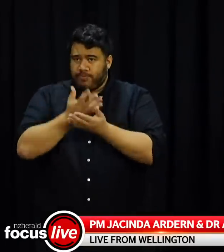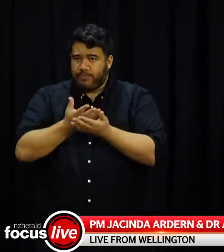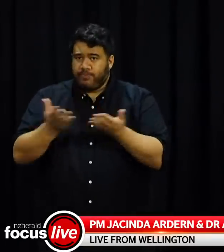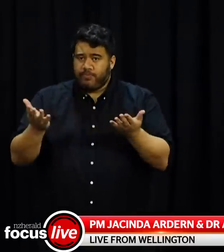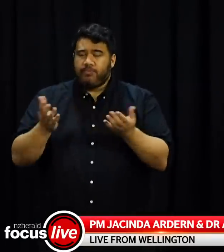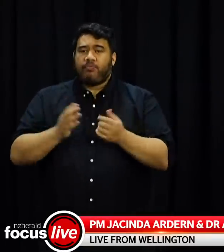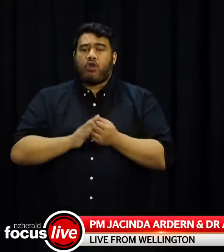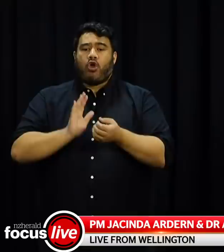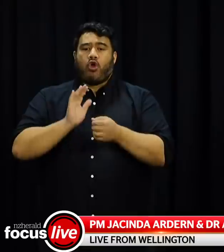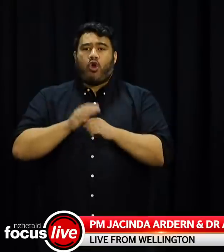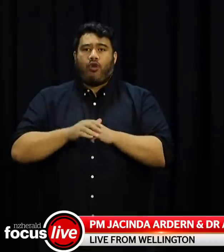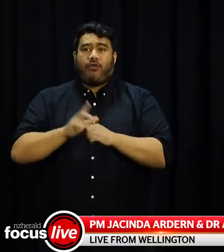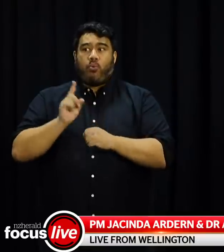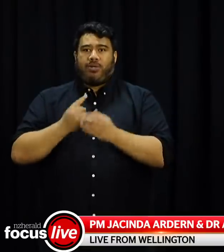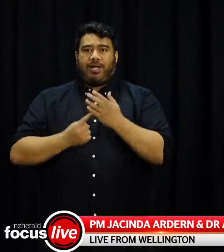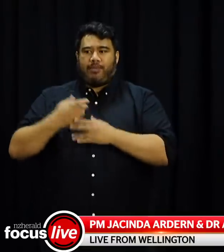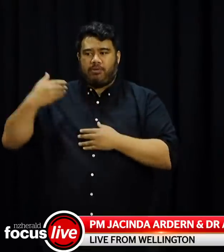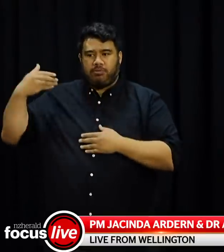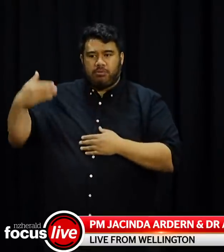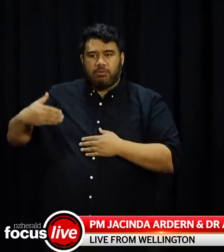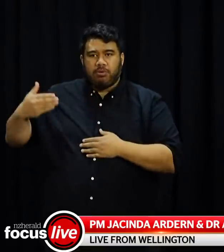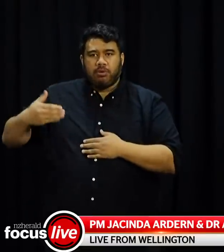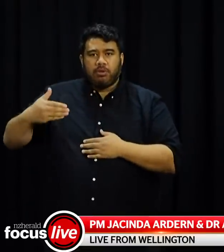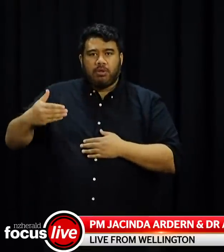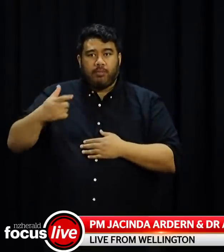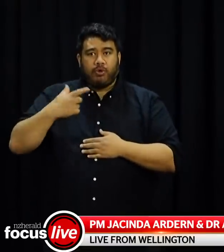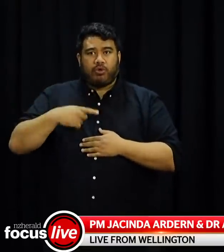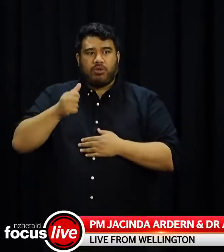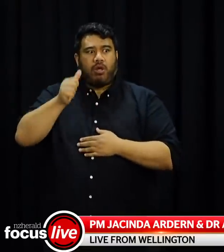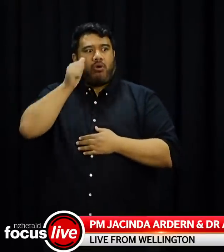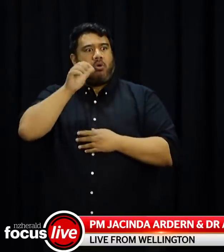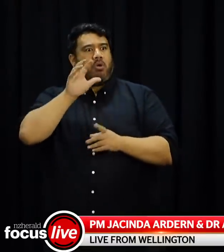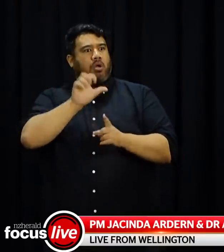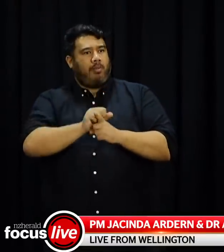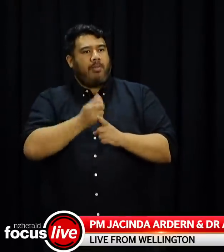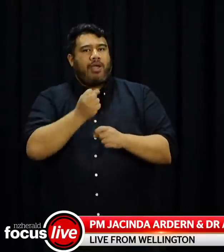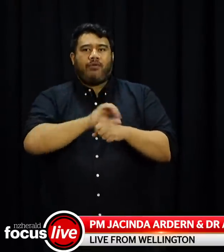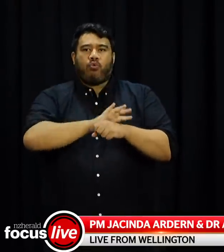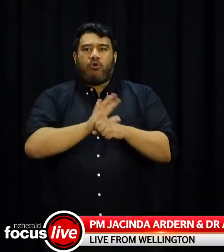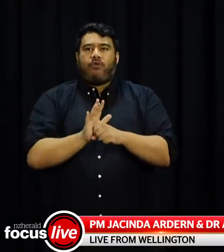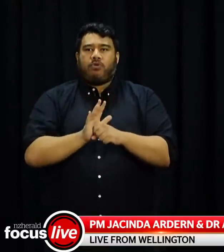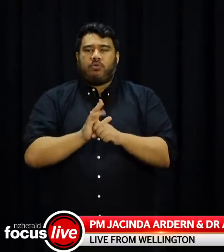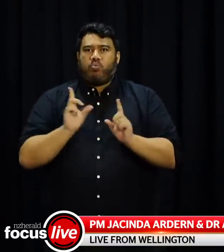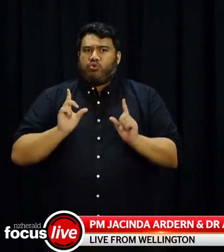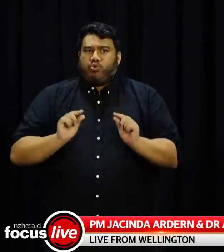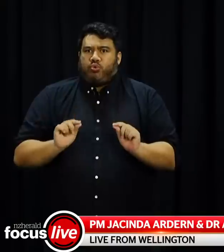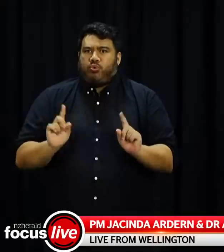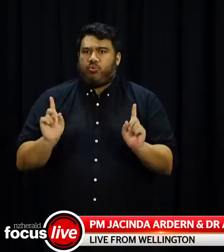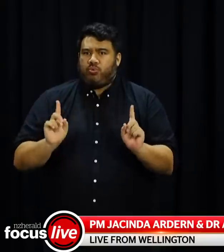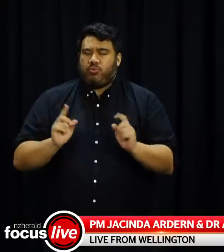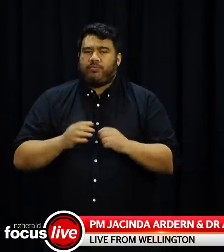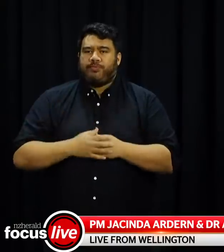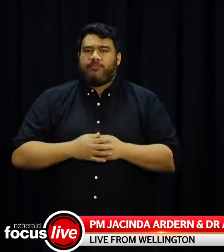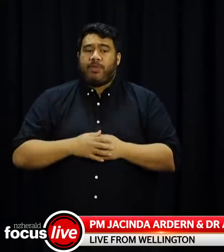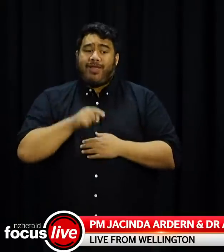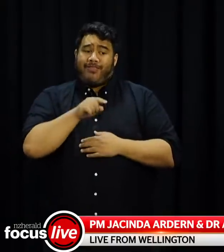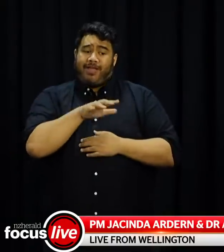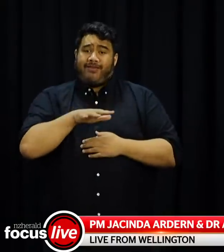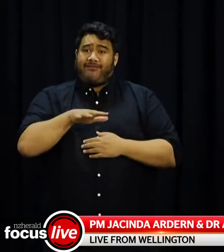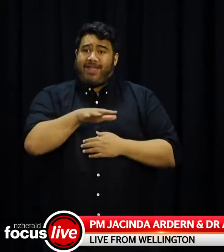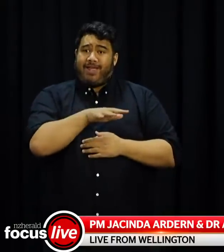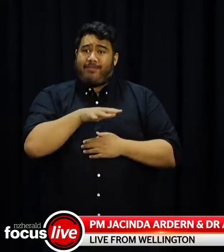scaled up since we found out about these cases in the community yesterday afternoon. The family are still